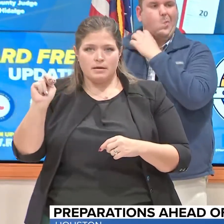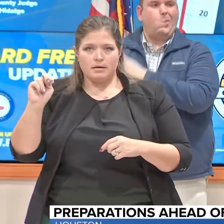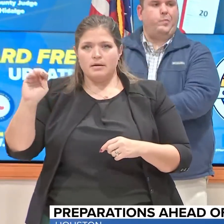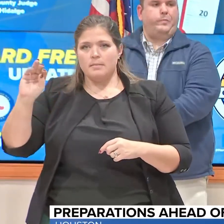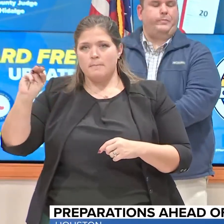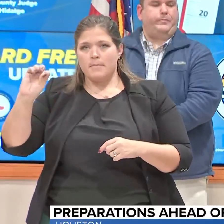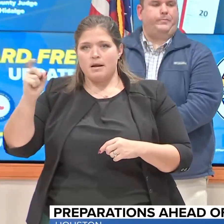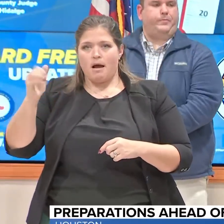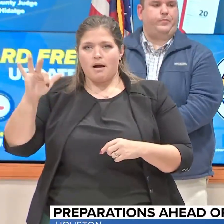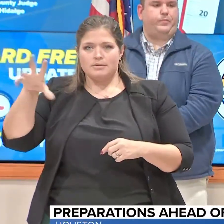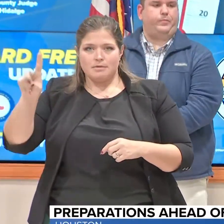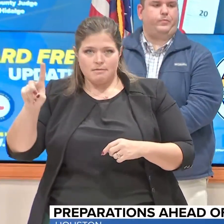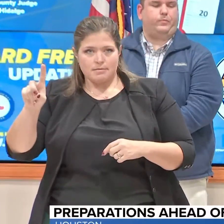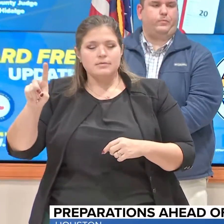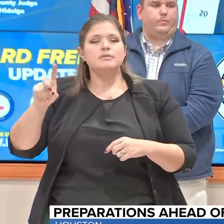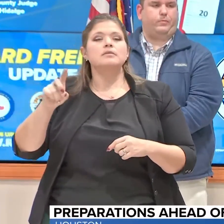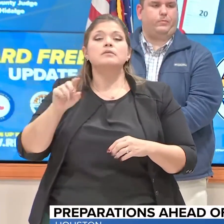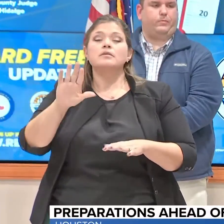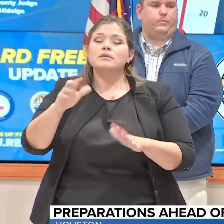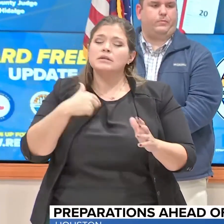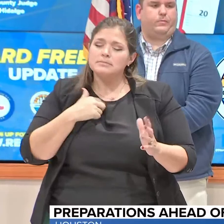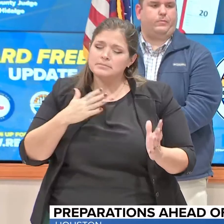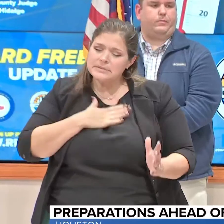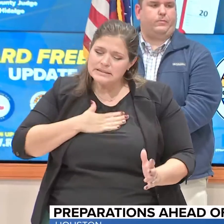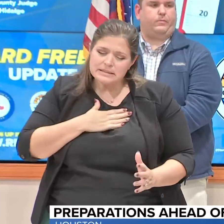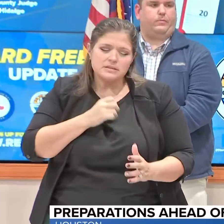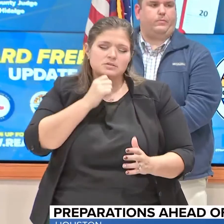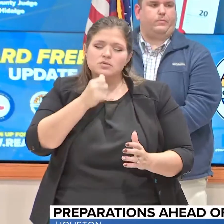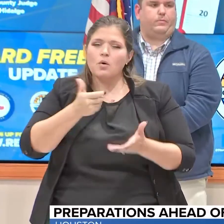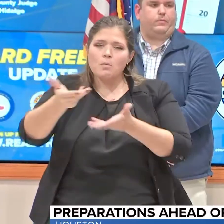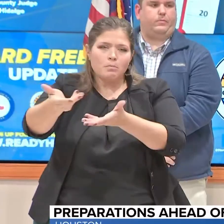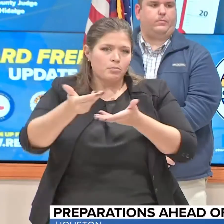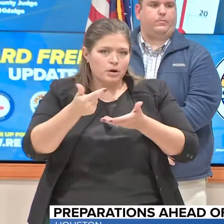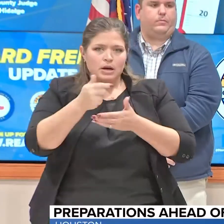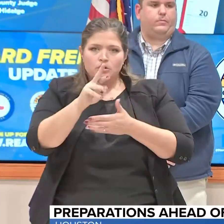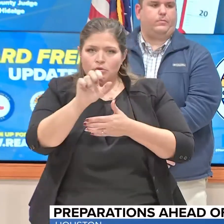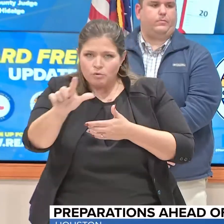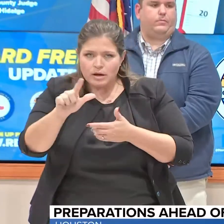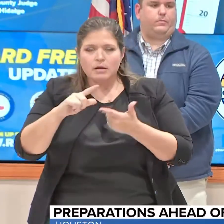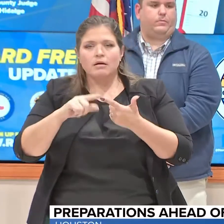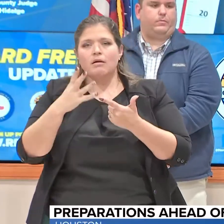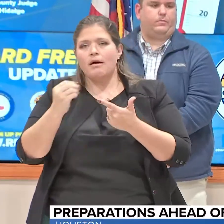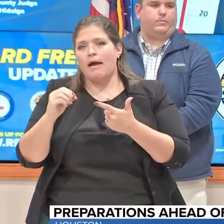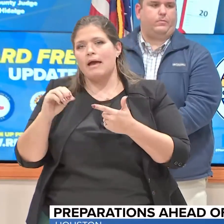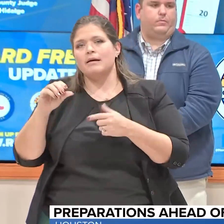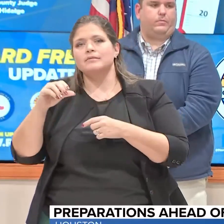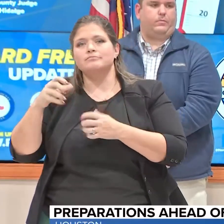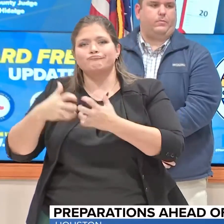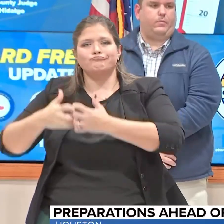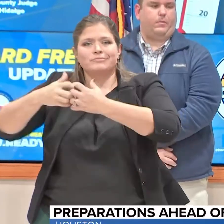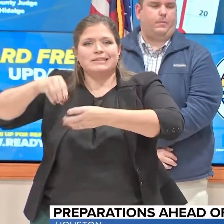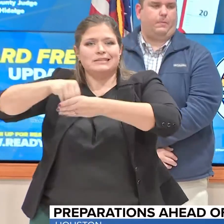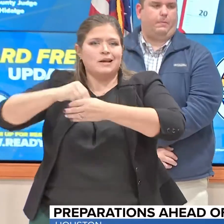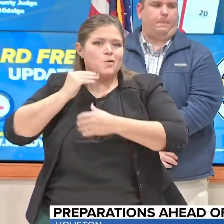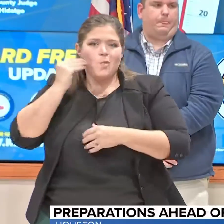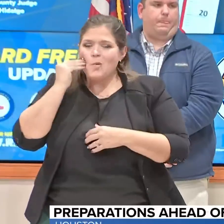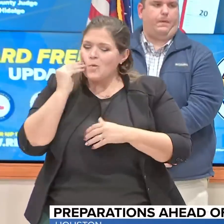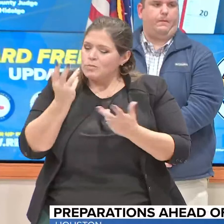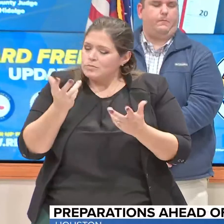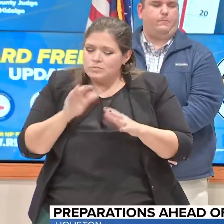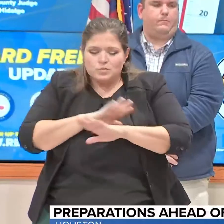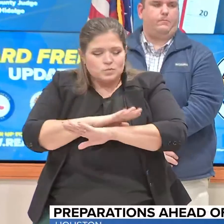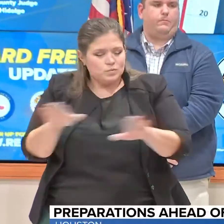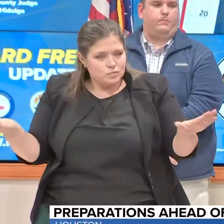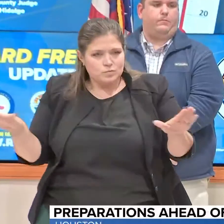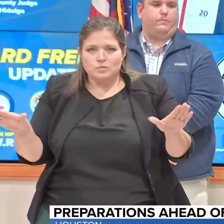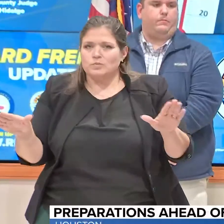do not use the generators and the grills inside the home. As Judge Hidalgo mentioned, you want to be careful that you don't have them